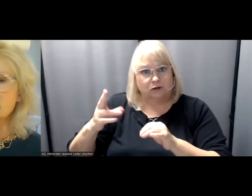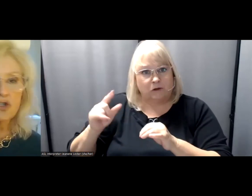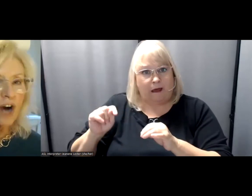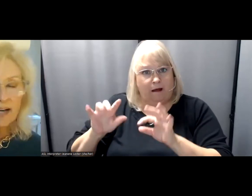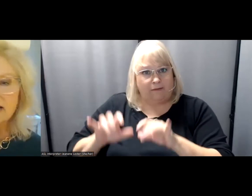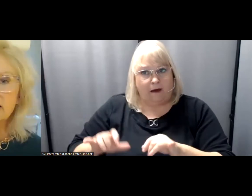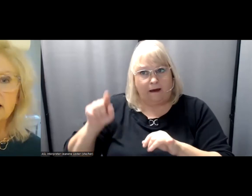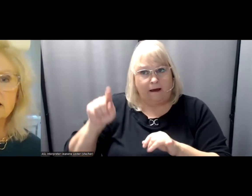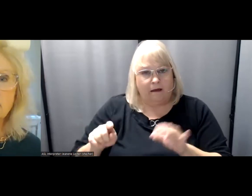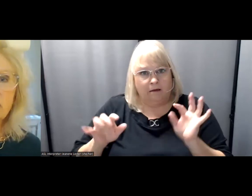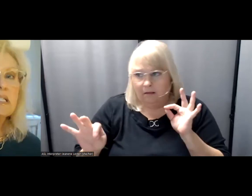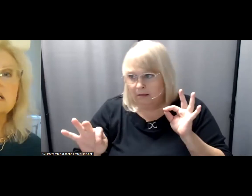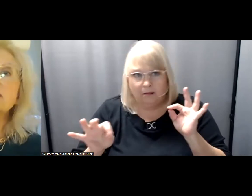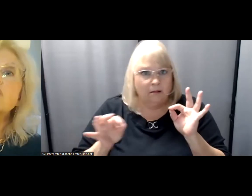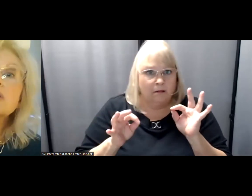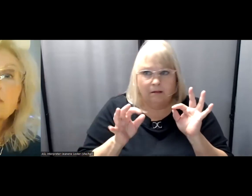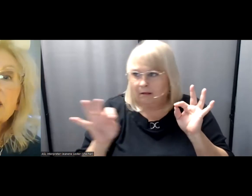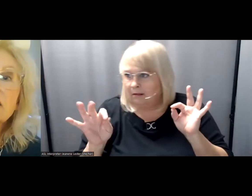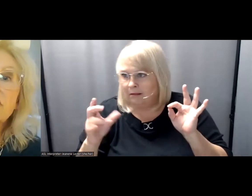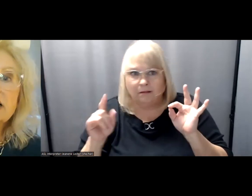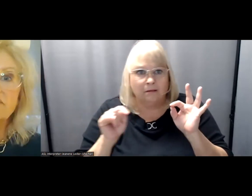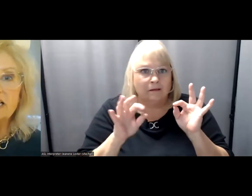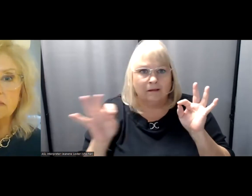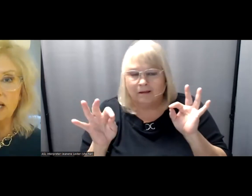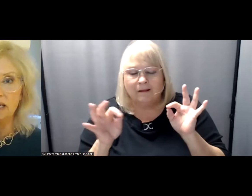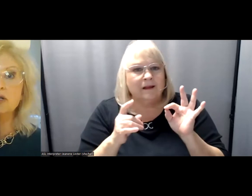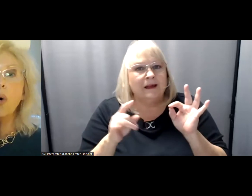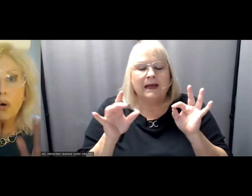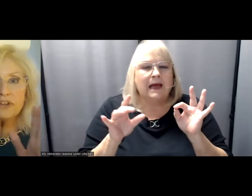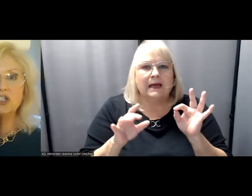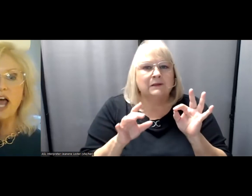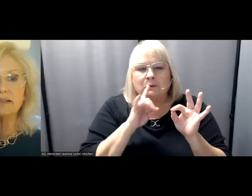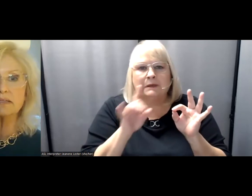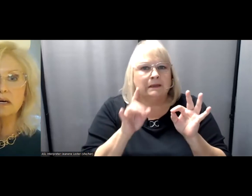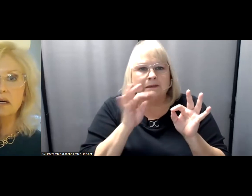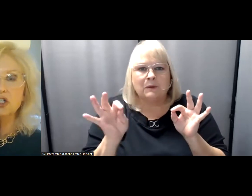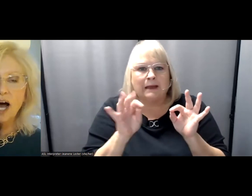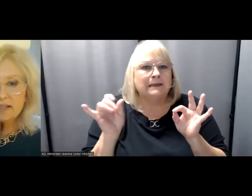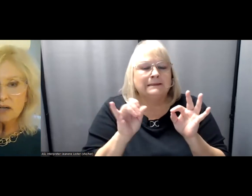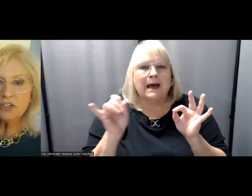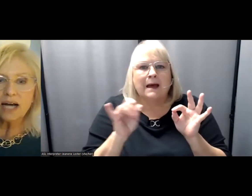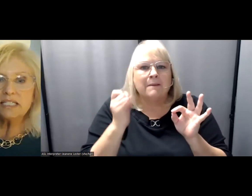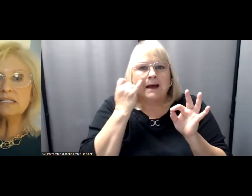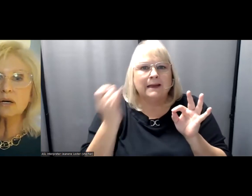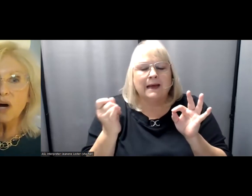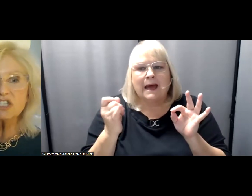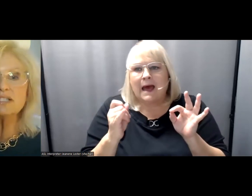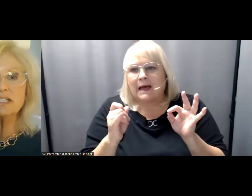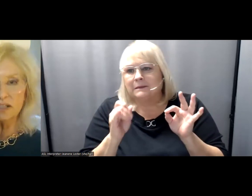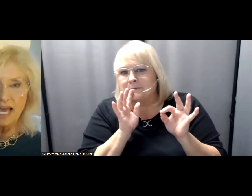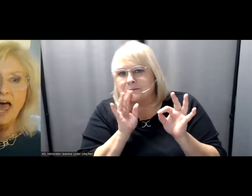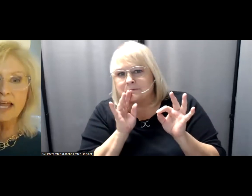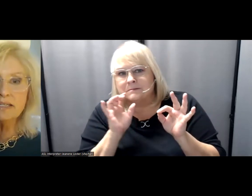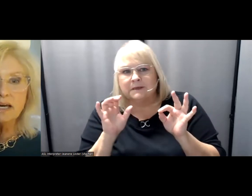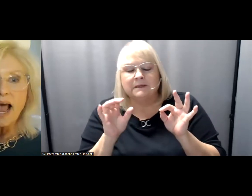is distracting in some cases as whispering in a face-to-face meeting. So hold the chats, jot down your ideas and questions